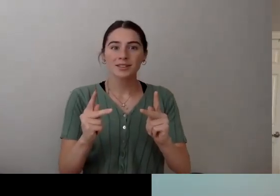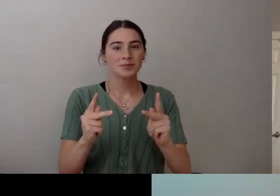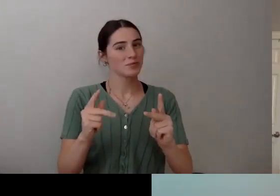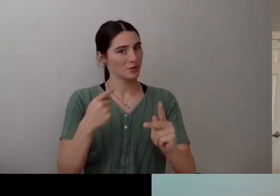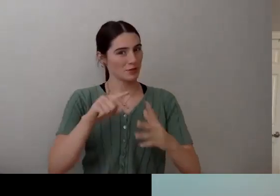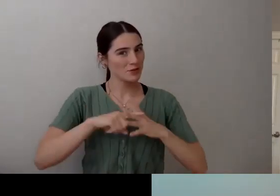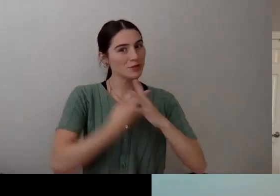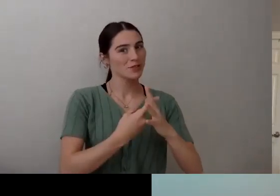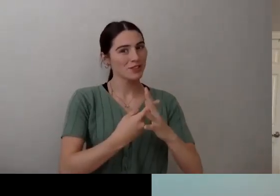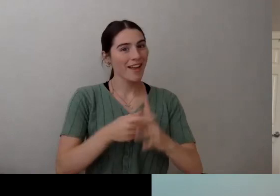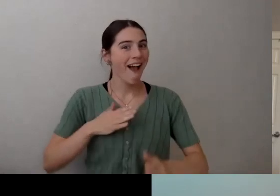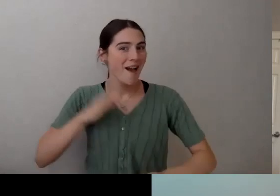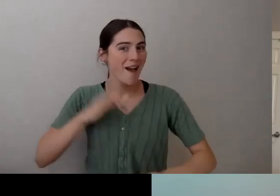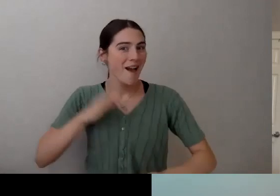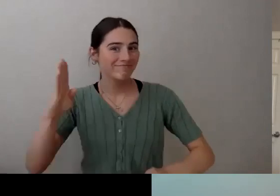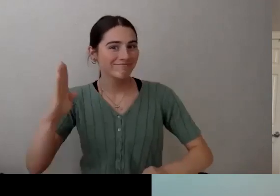all. My name is Sherry.